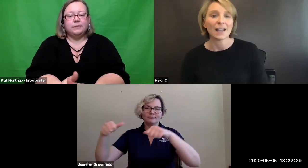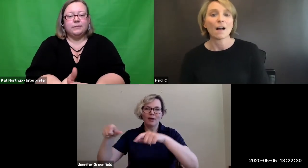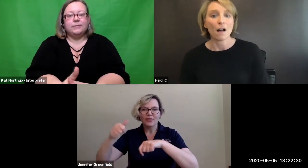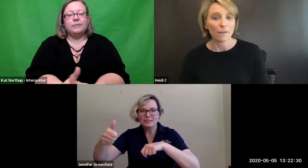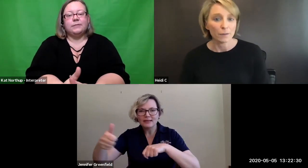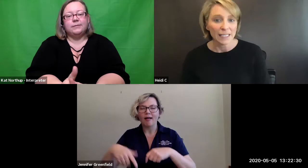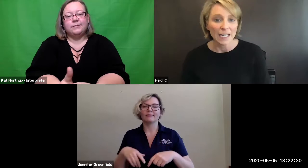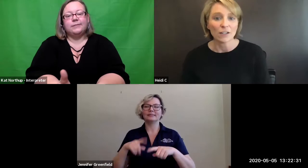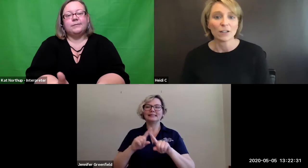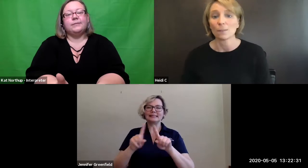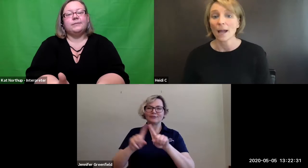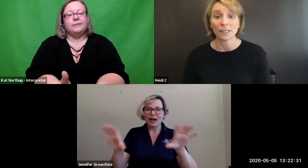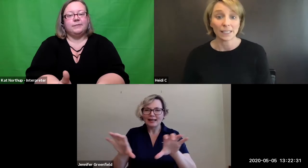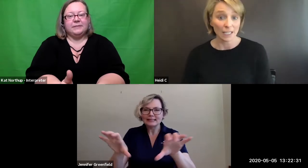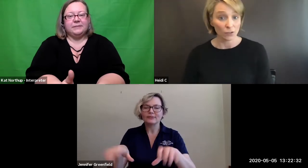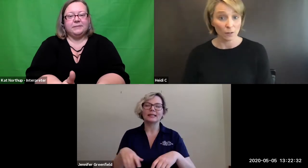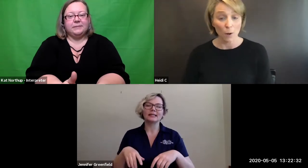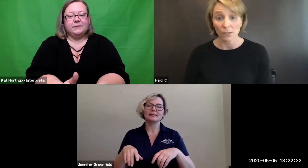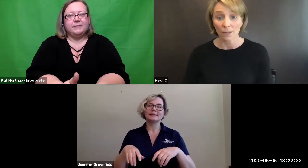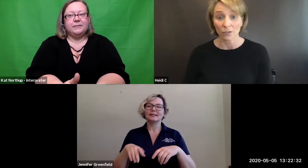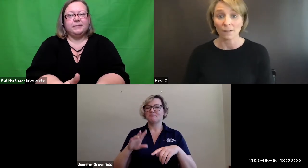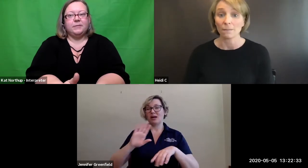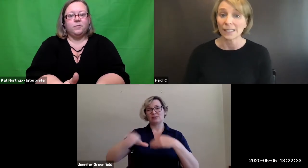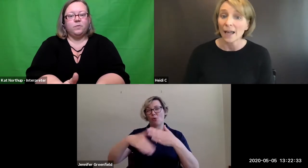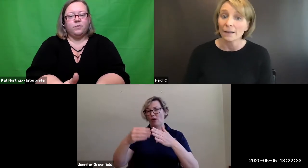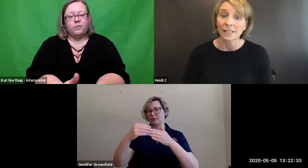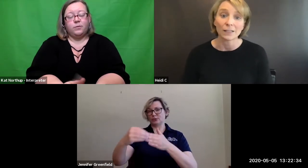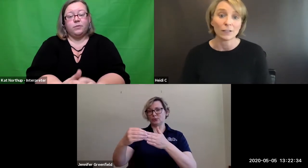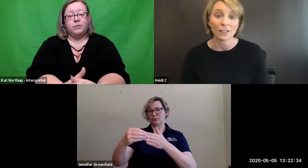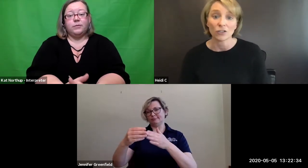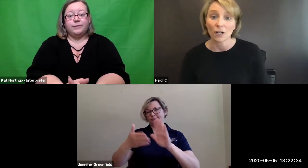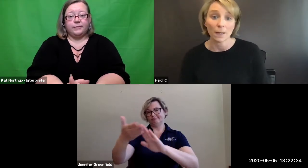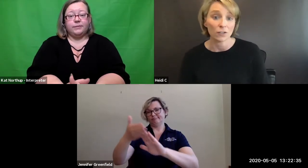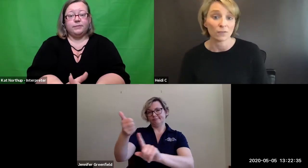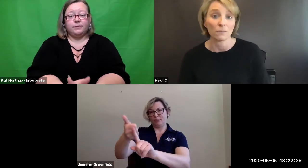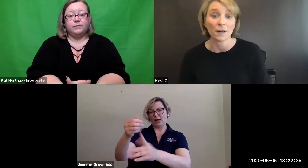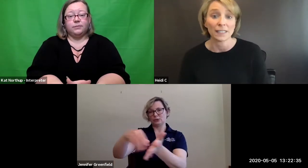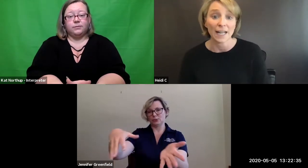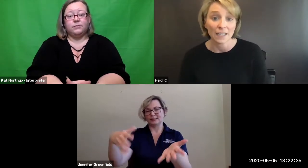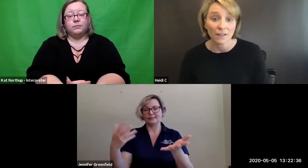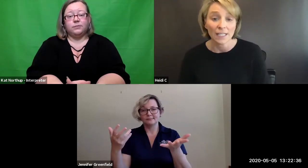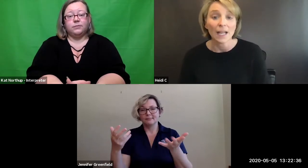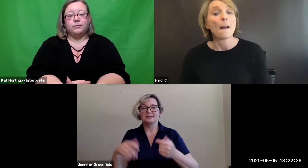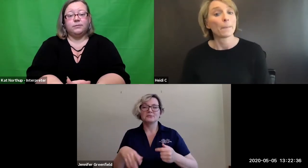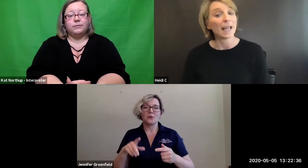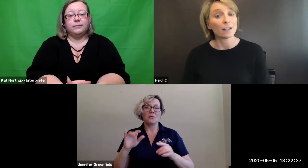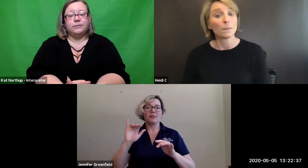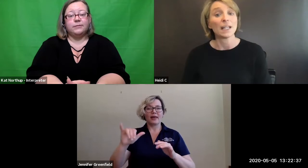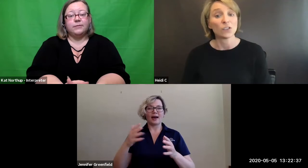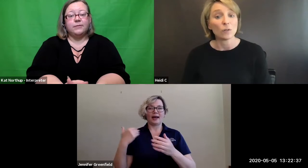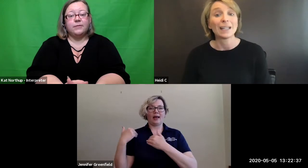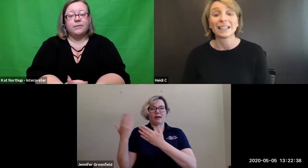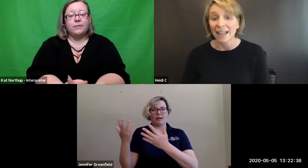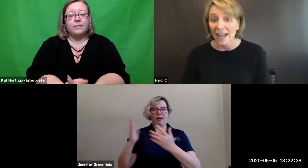recognize all of those seniors. Perhaps the seniors could post pictures of themselves and students could share pictures from various activities, but that could